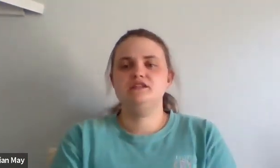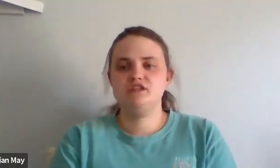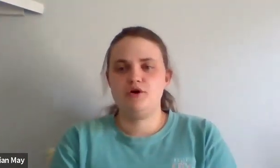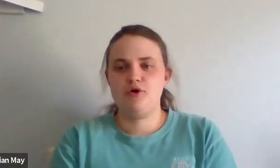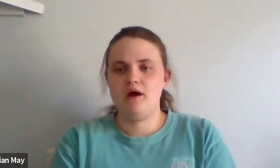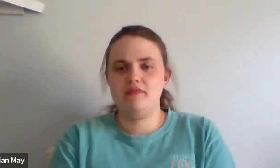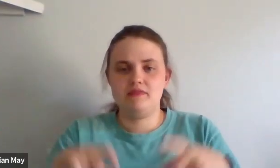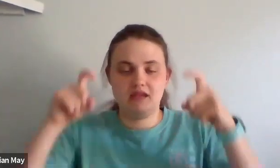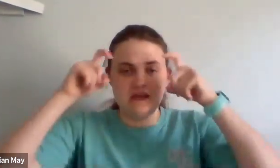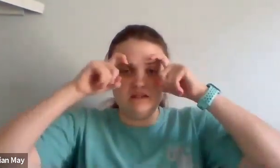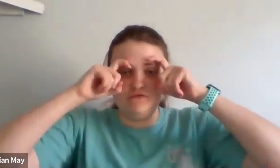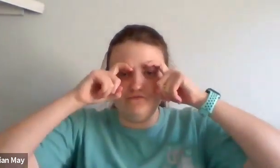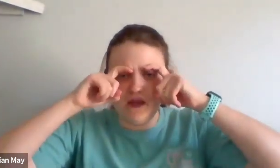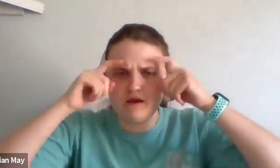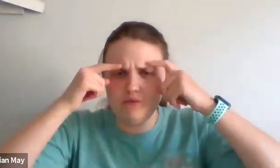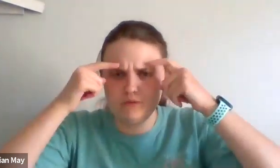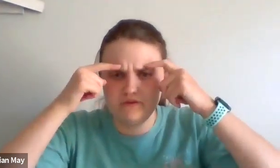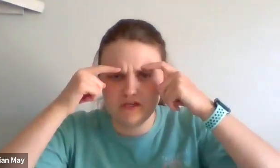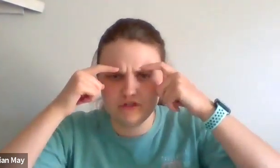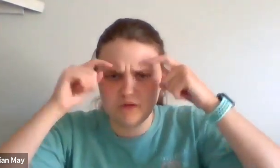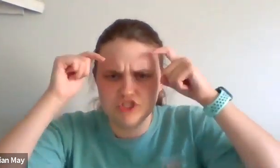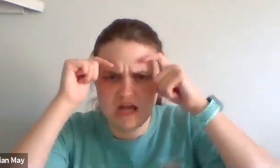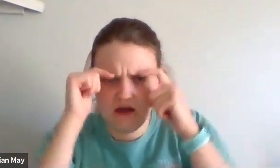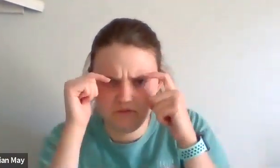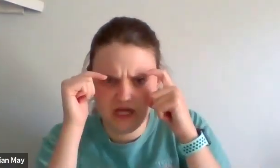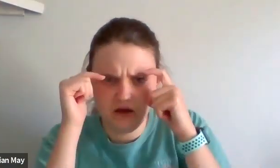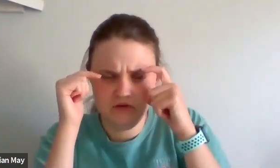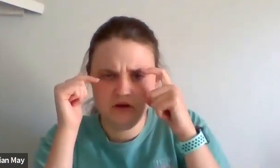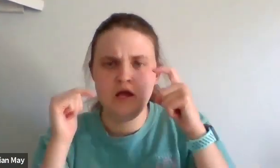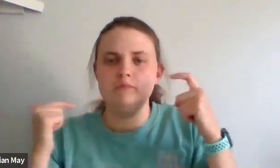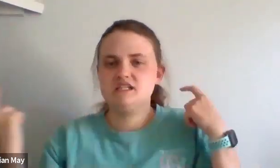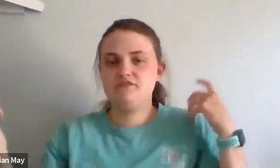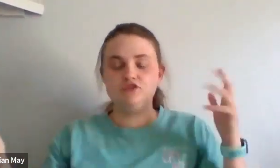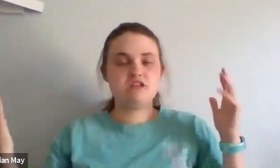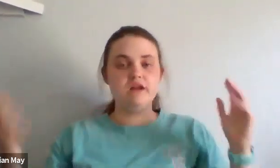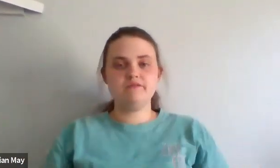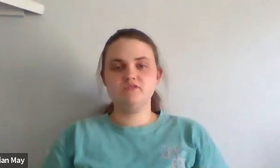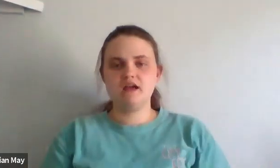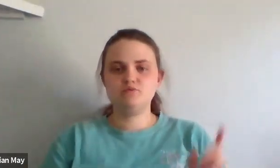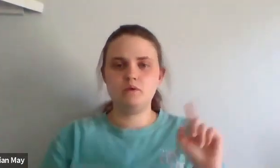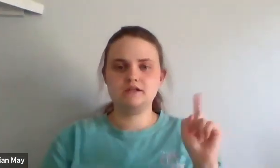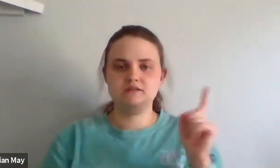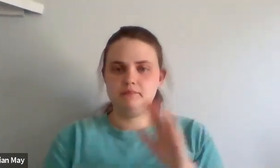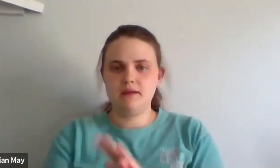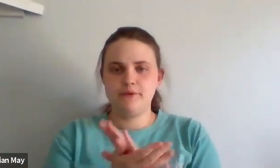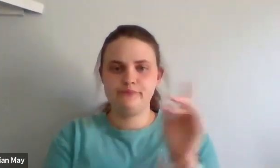And so, and again, it's very important with the facial expressions to have them down, because if you just kind of have them relaxed, where's like paper,